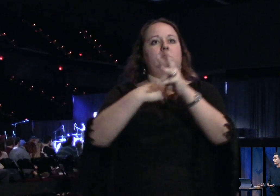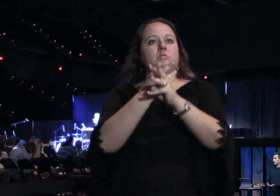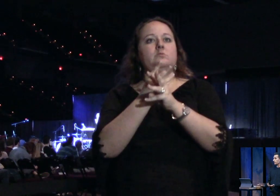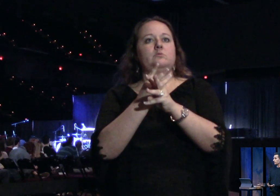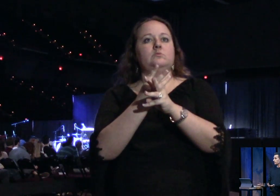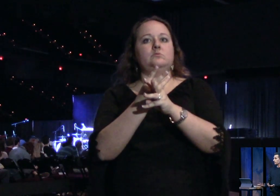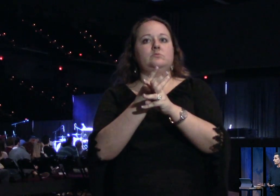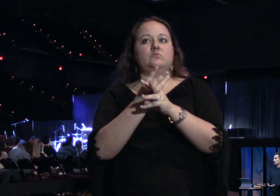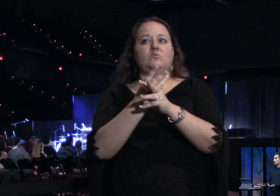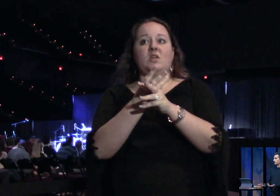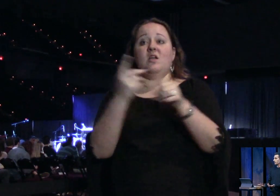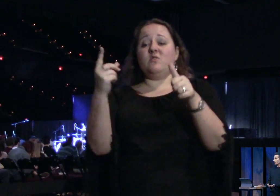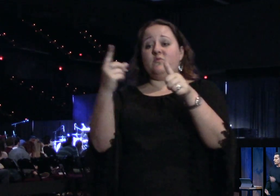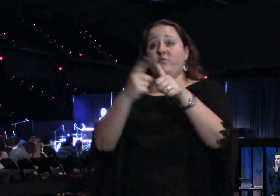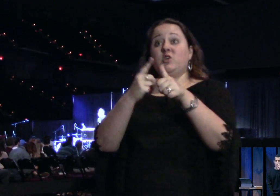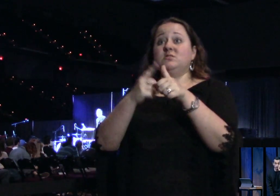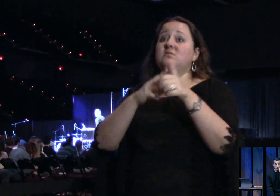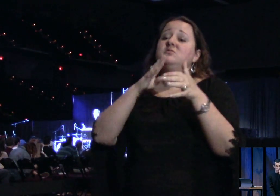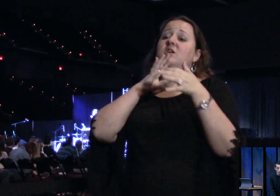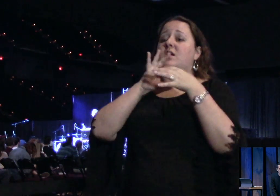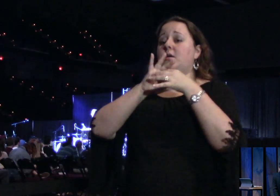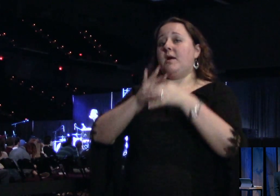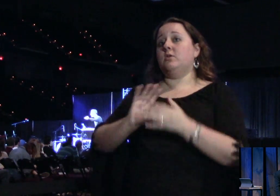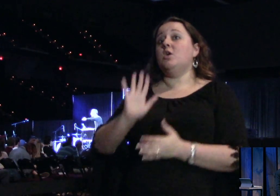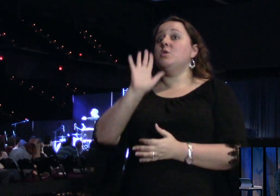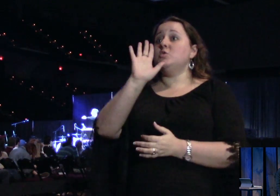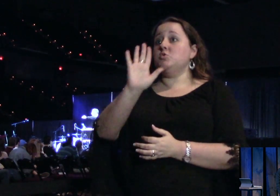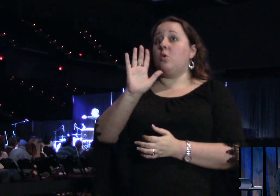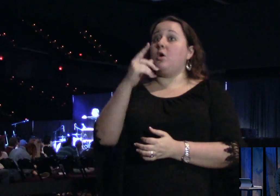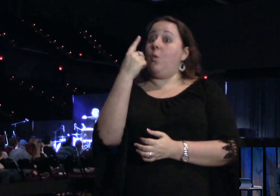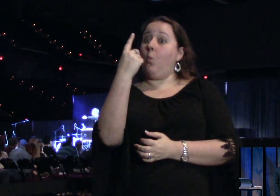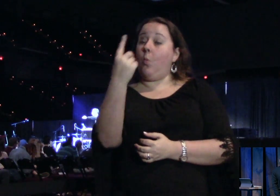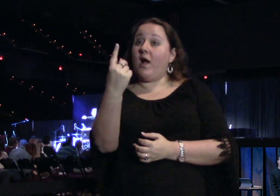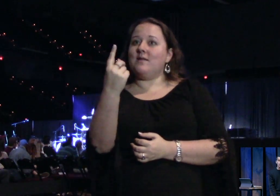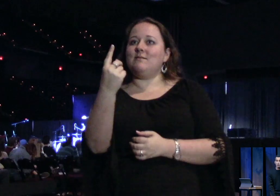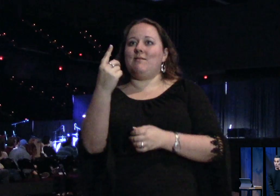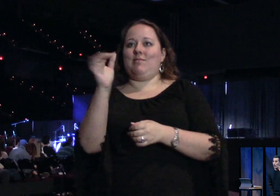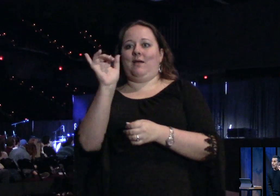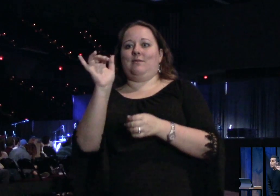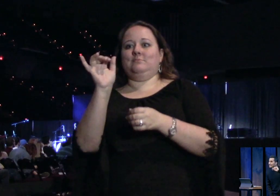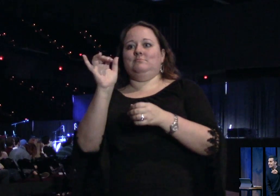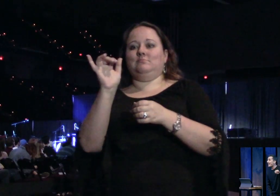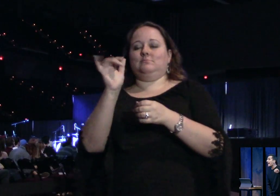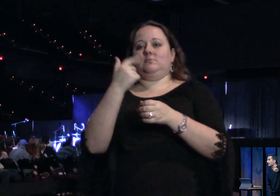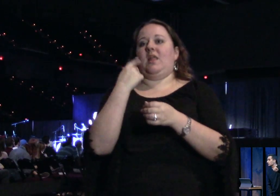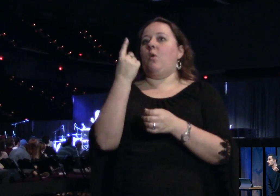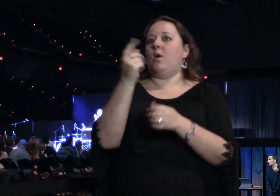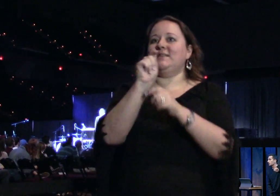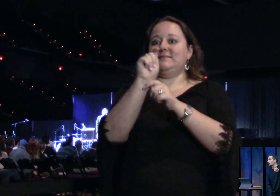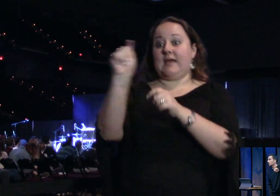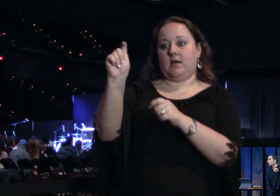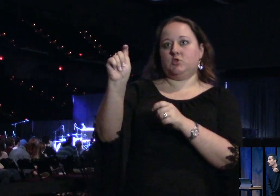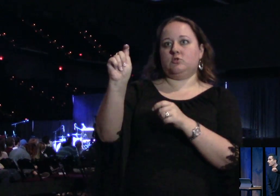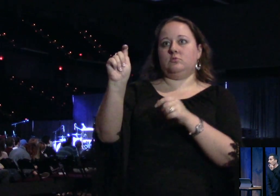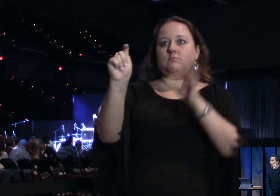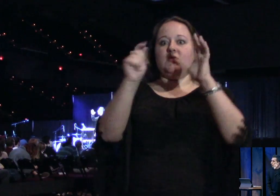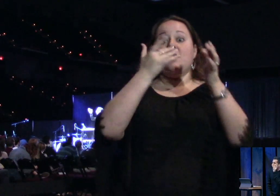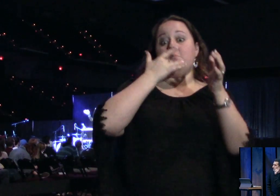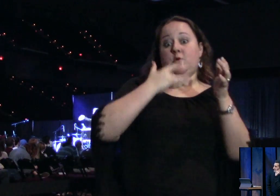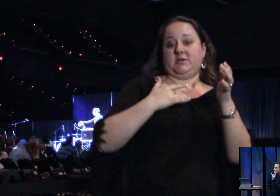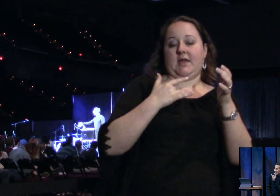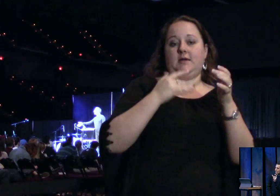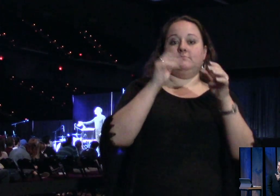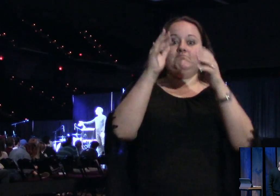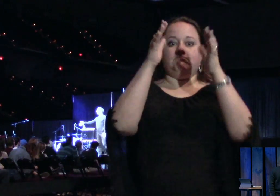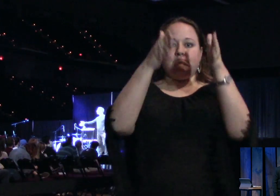world. So it's first referring to your one dash. That